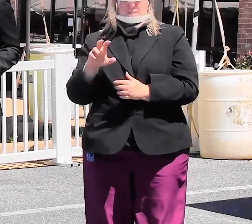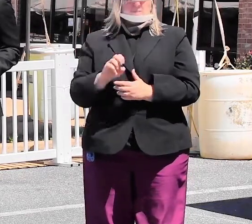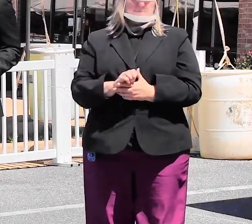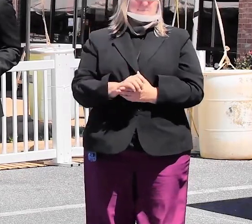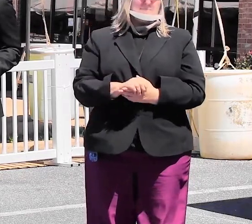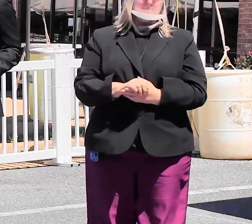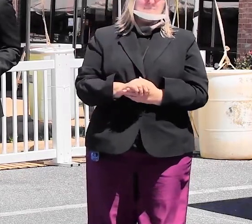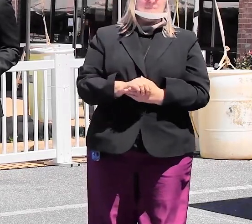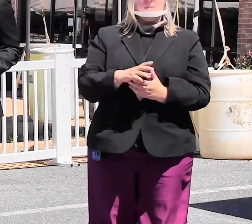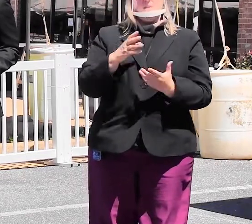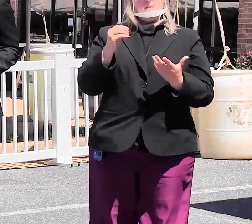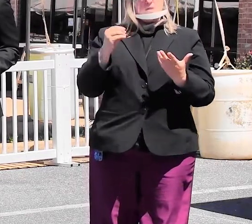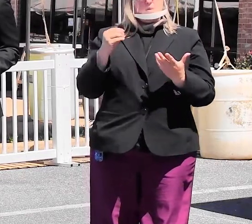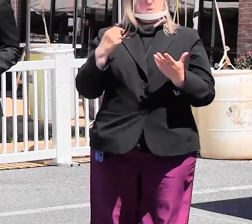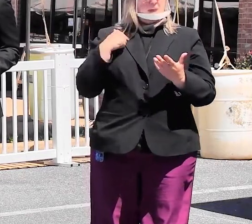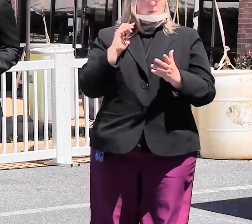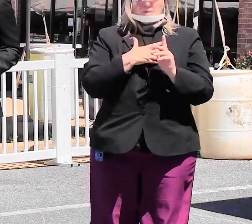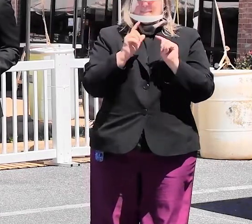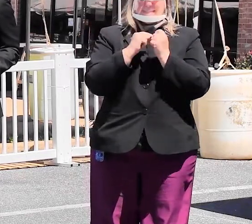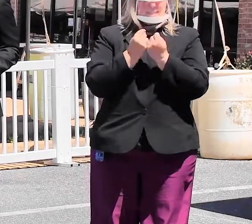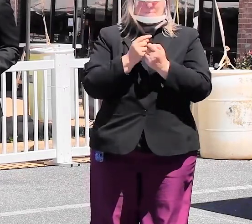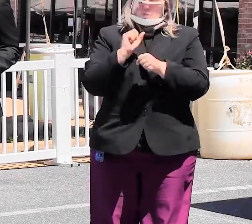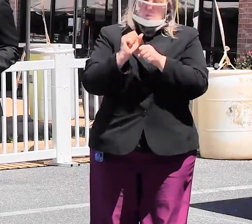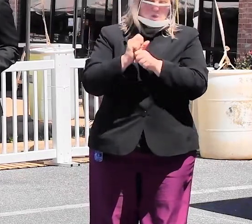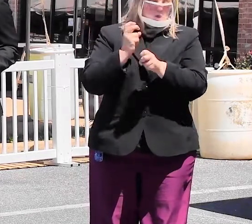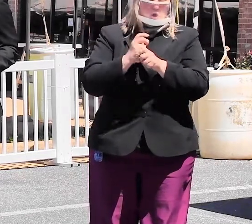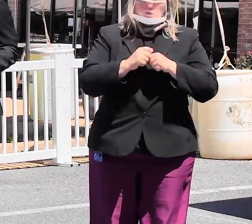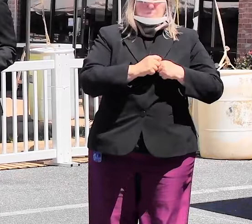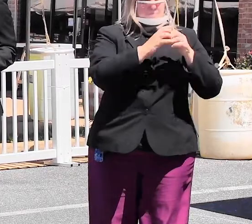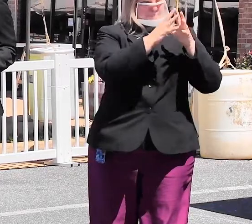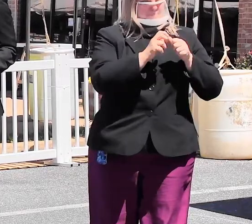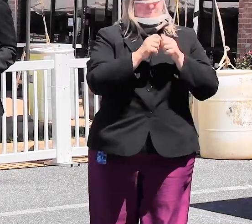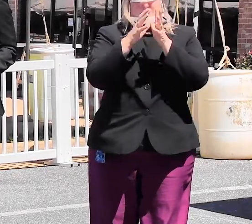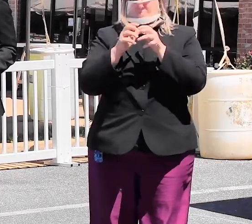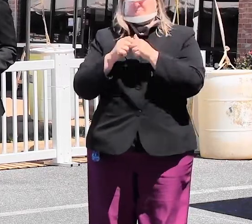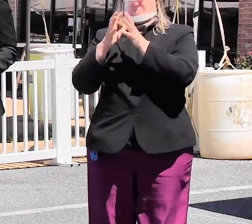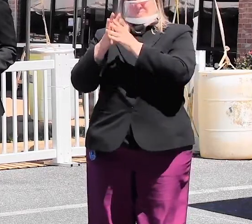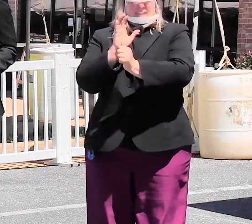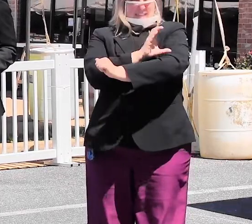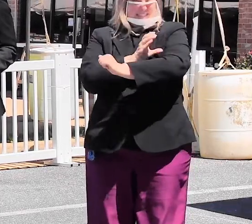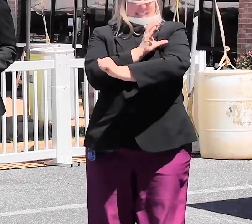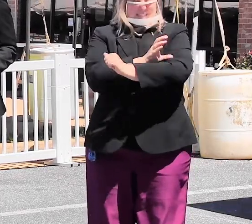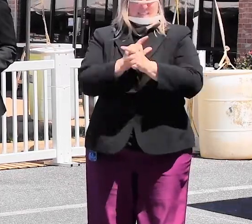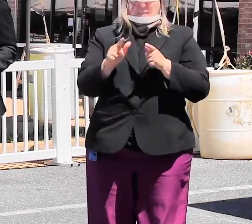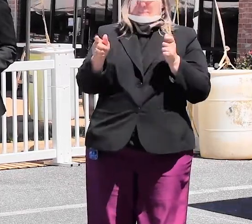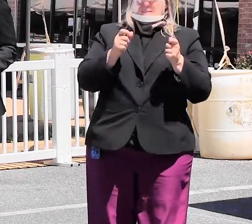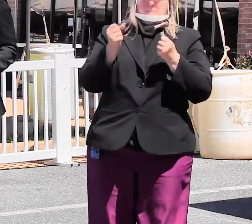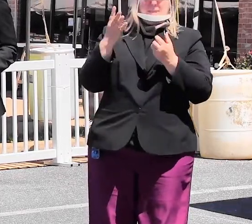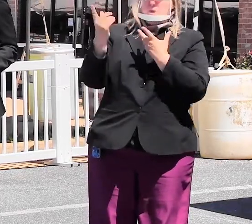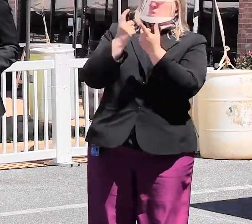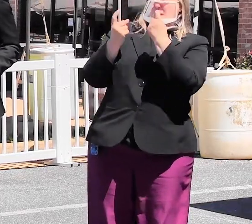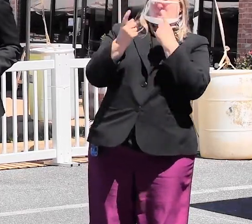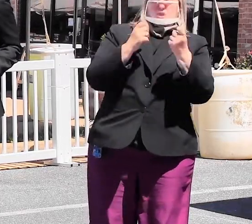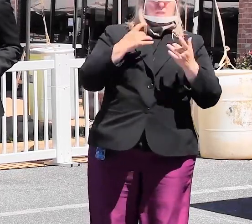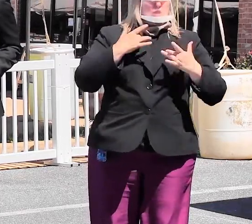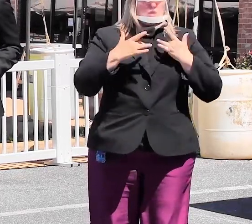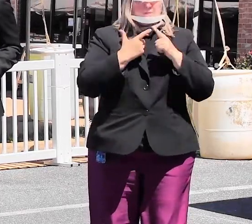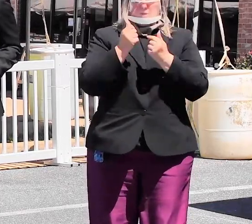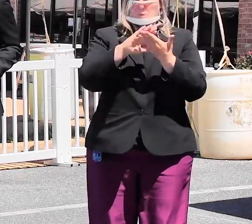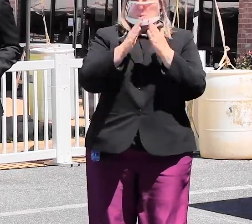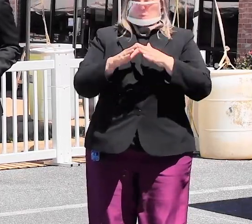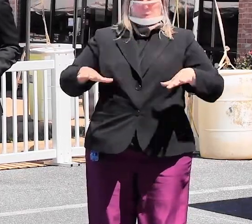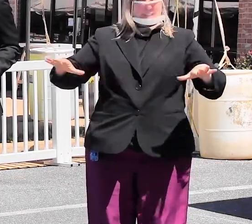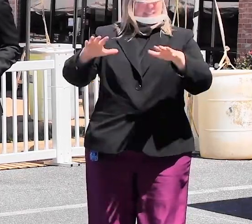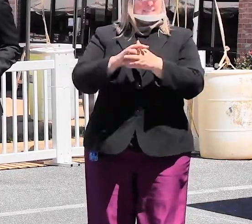Our team has worked furiously to stand up large clinics and manage the many questions and concerns of our community.